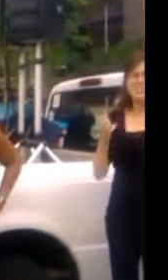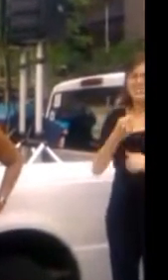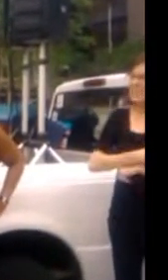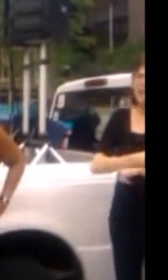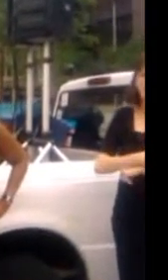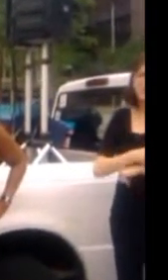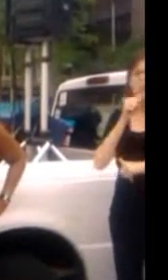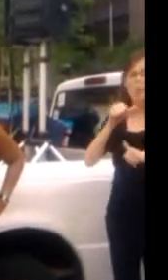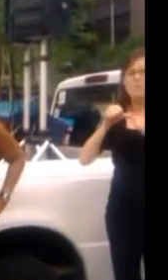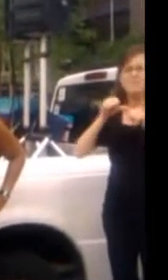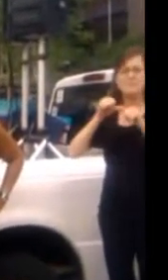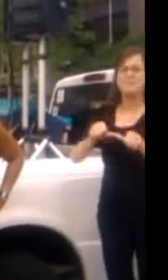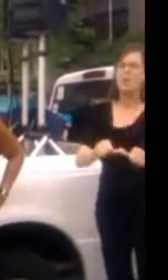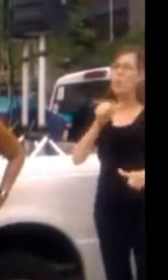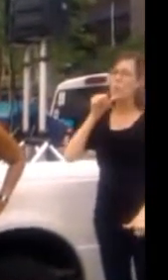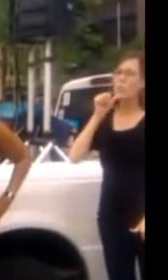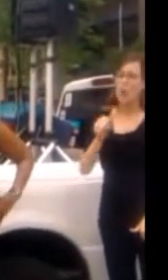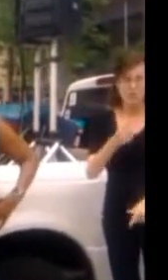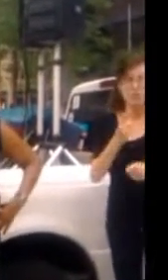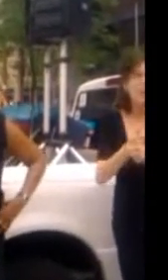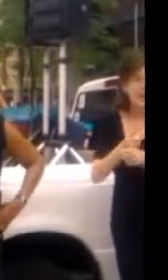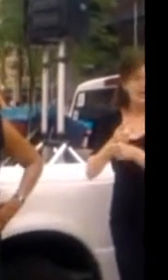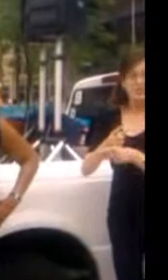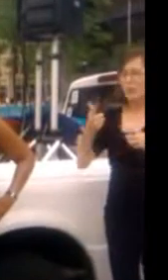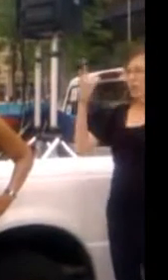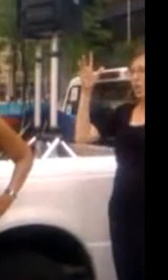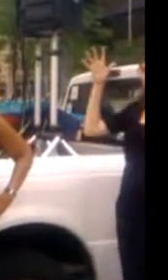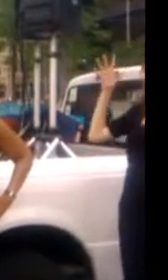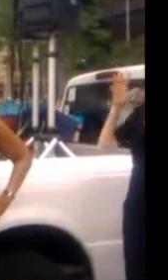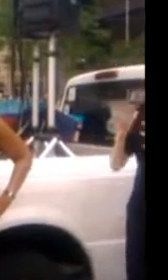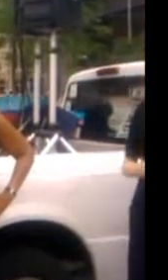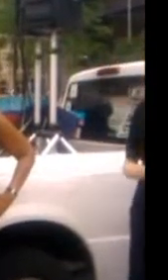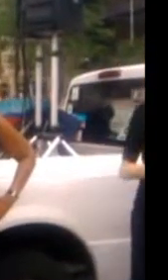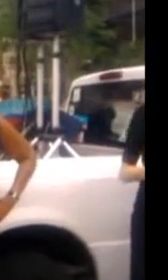going to stay that way. Are we right? Right!